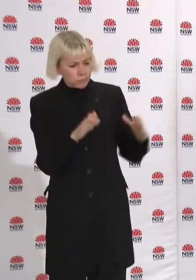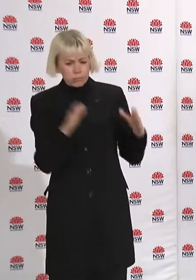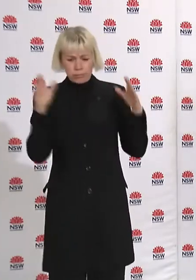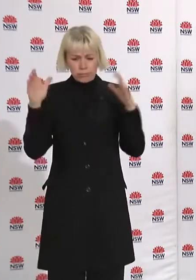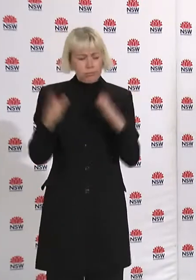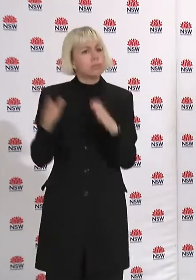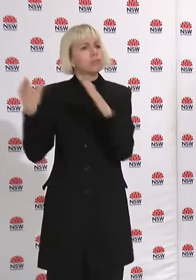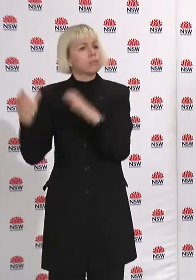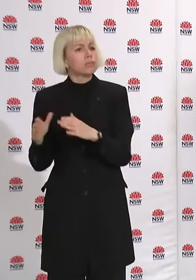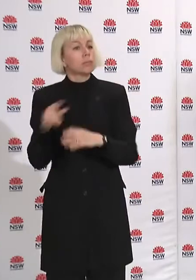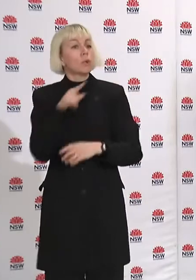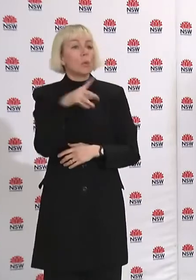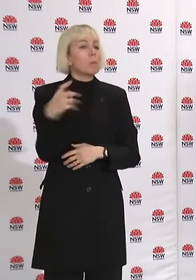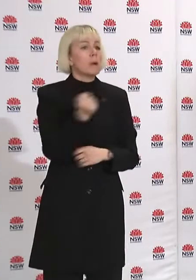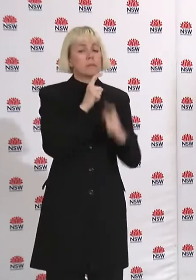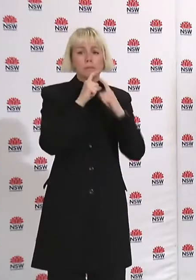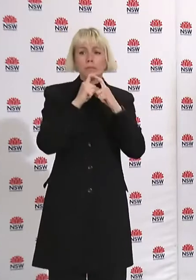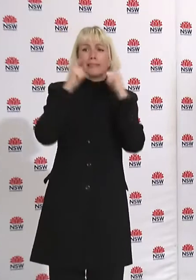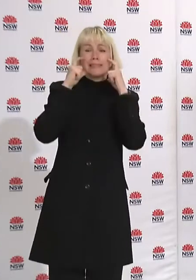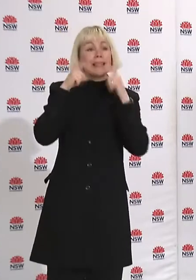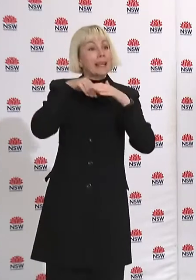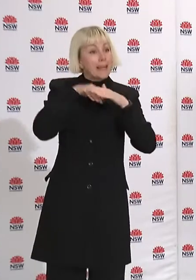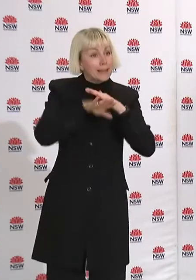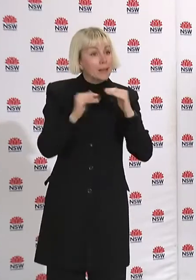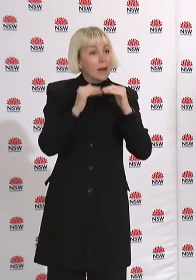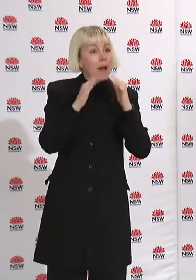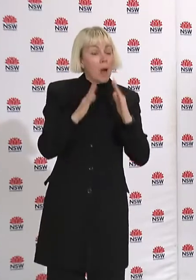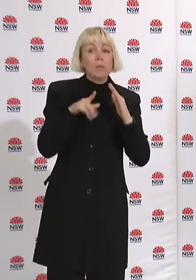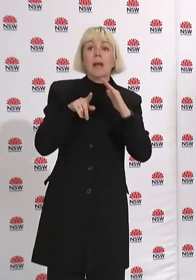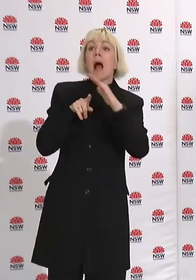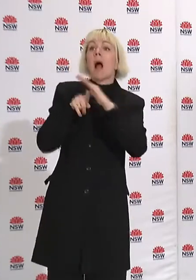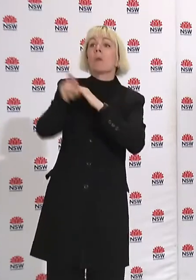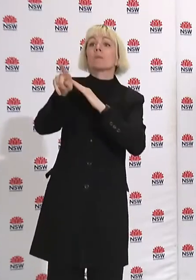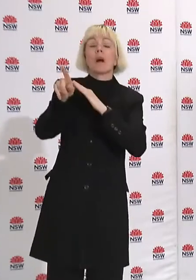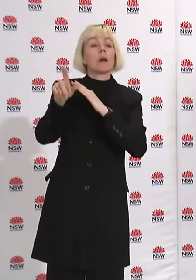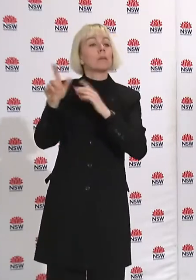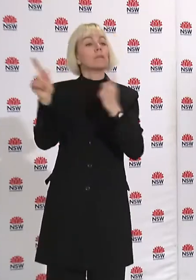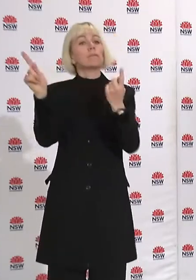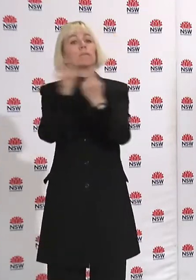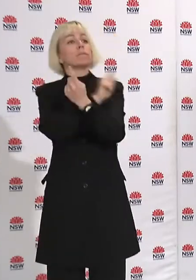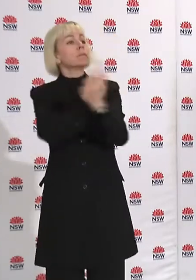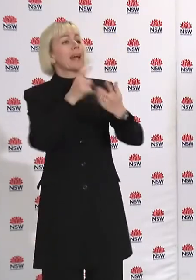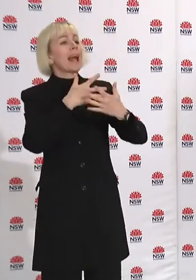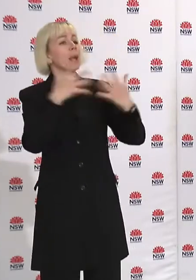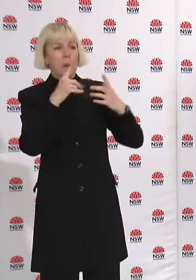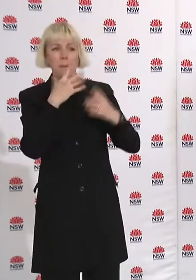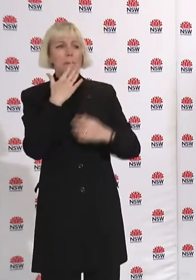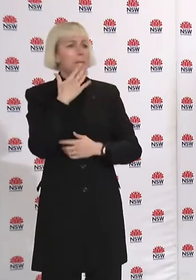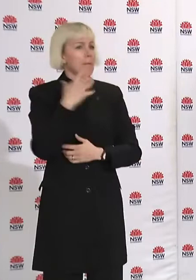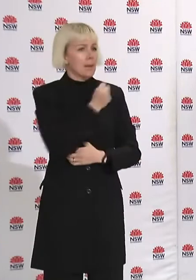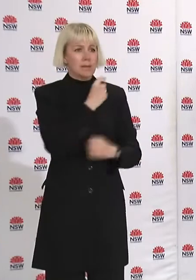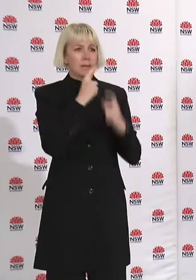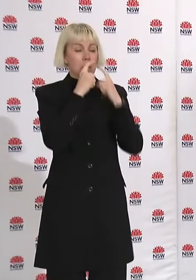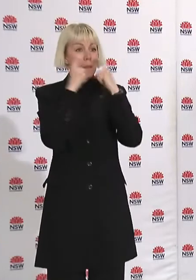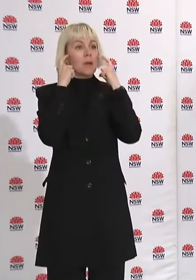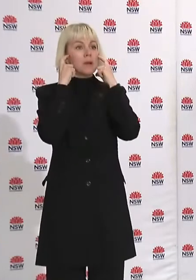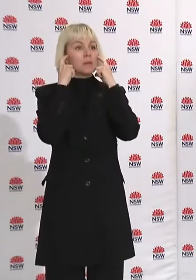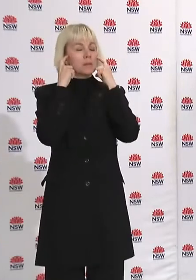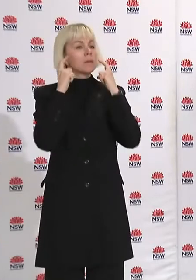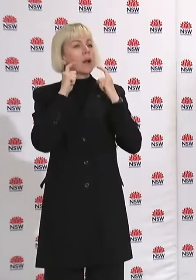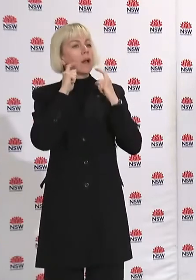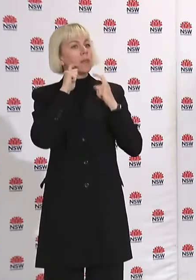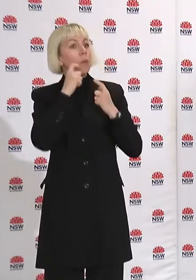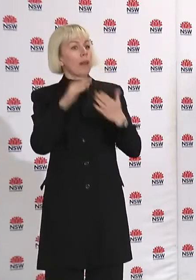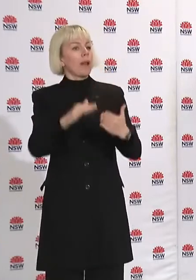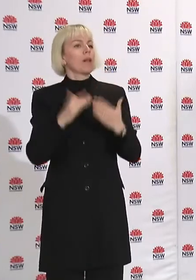masks indoors, wearing masks outdoors when you come anywhere near anyone, are all effective strategies. We